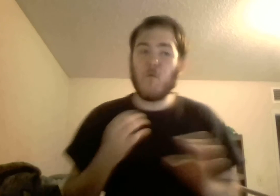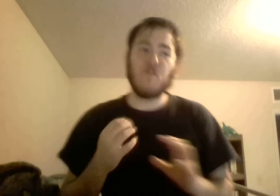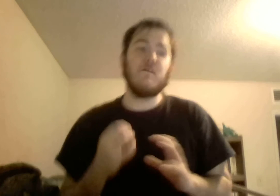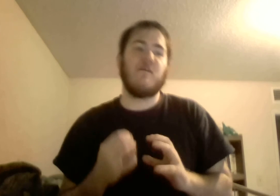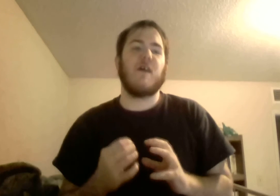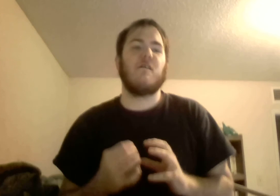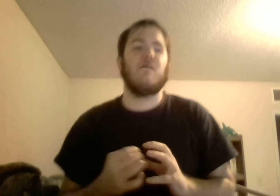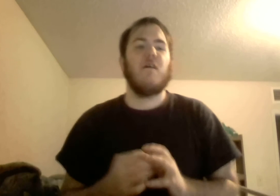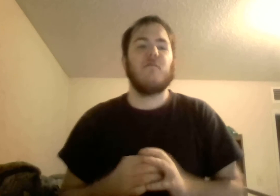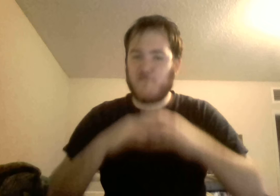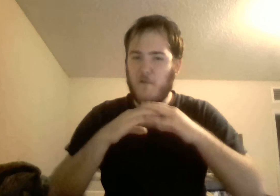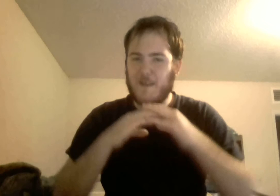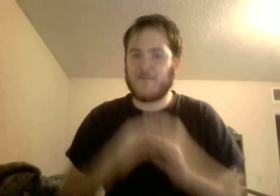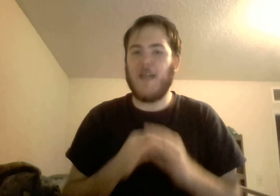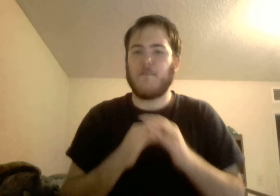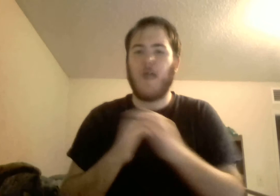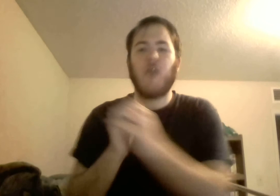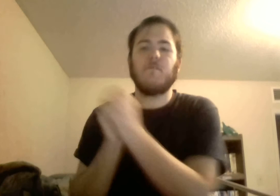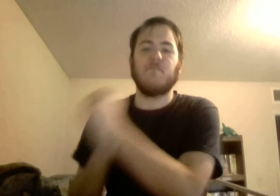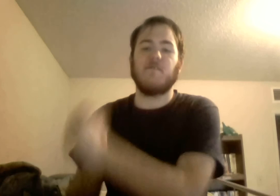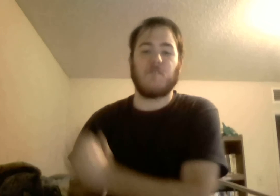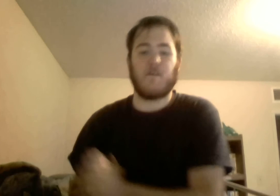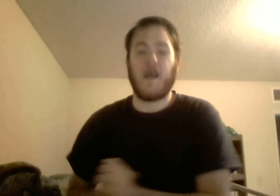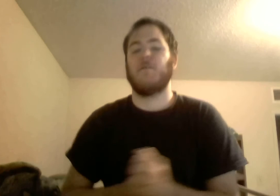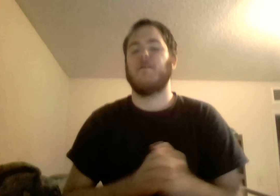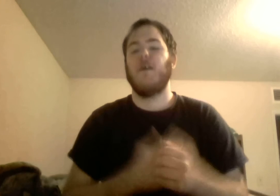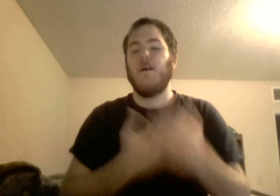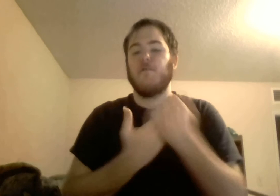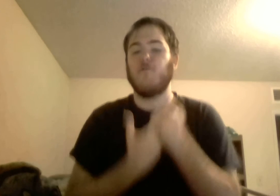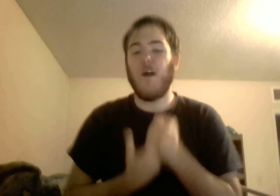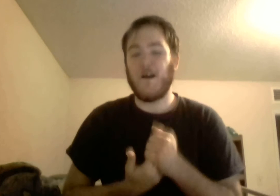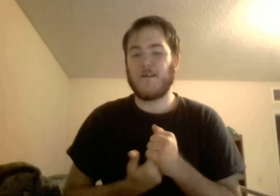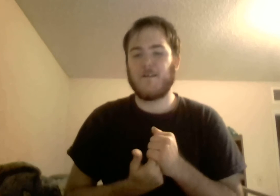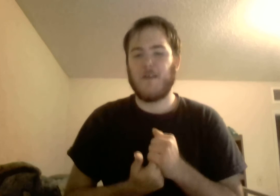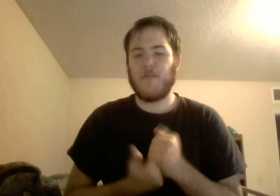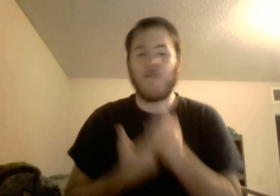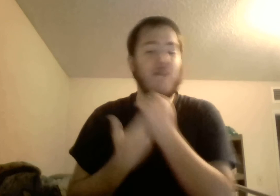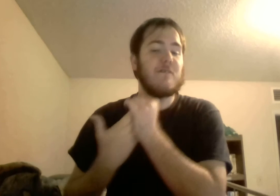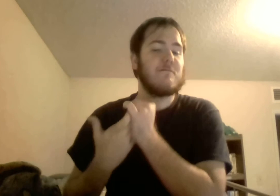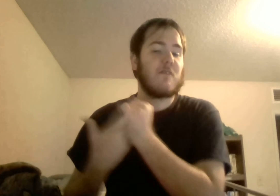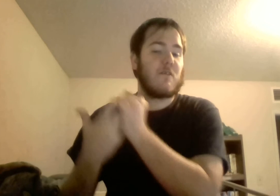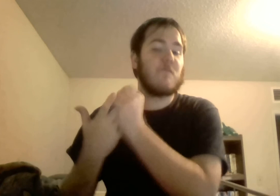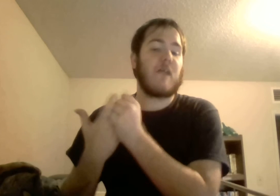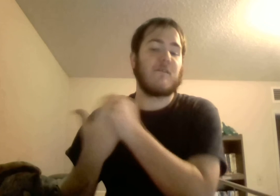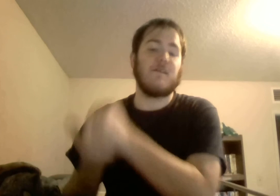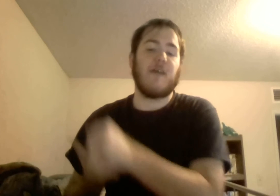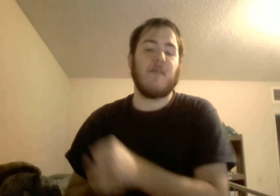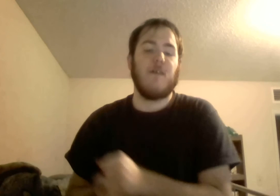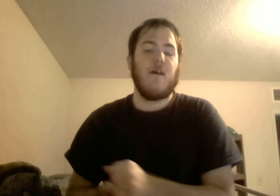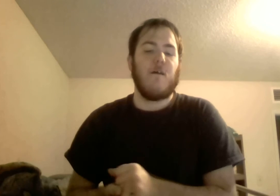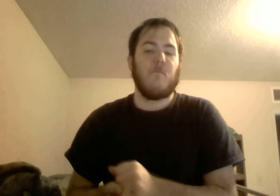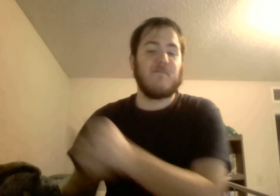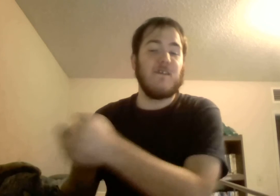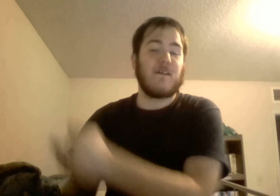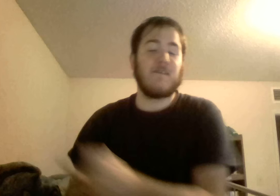mostly there to show the extent of how we feature it happened to us. And eventually, Sonic Glimmer has to see that, but she didn't see